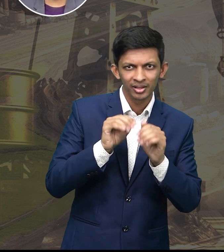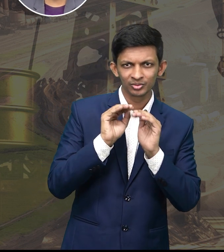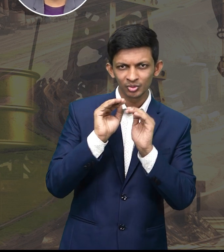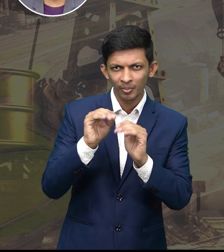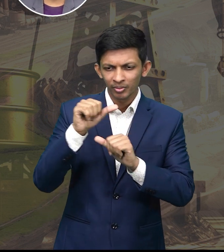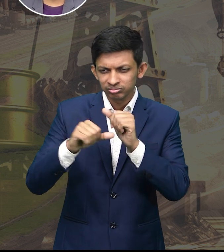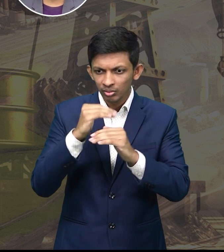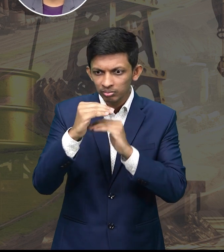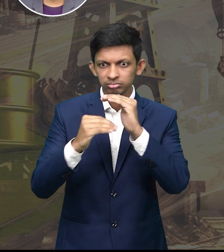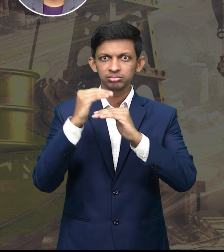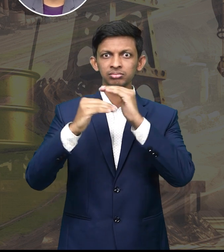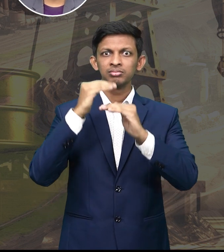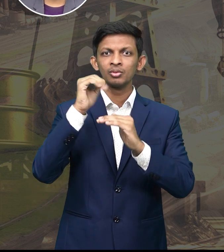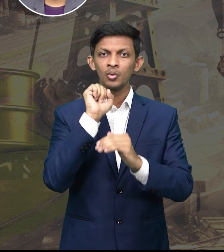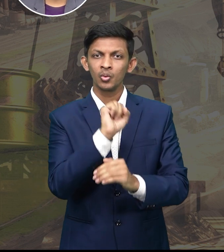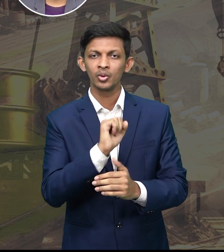sustainable development.